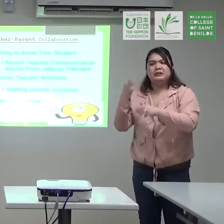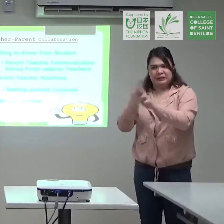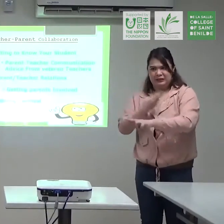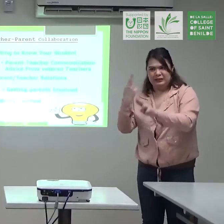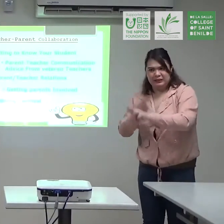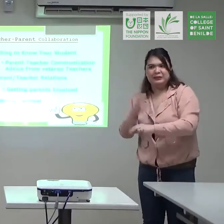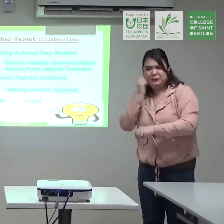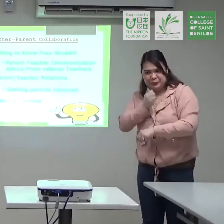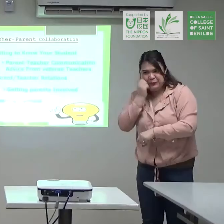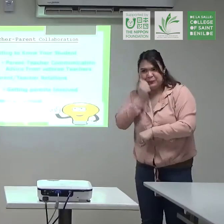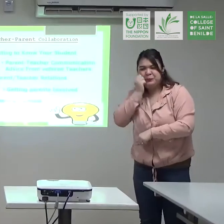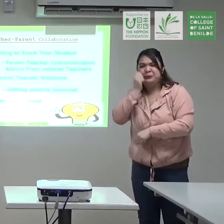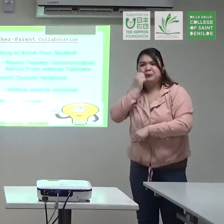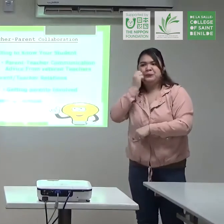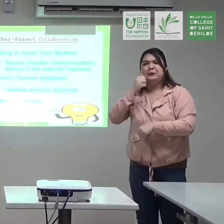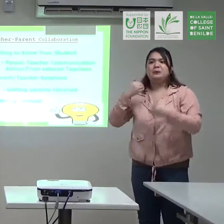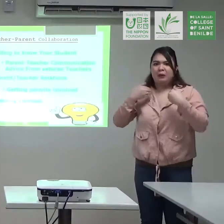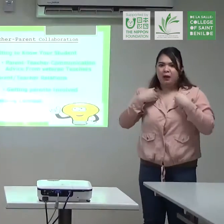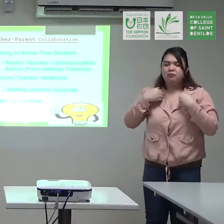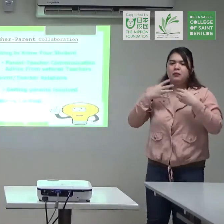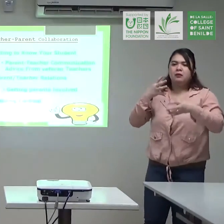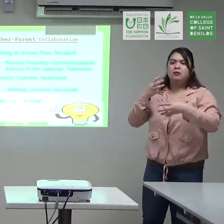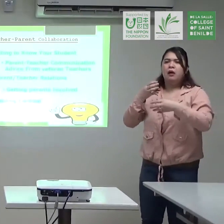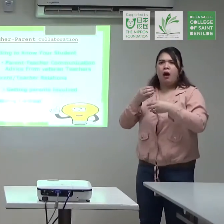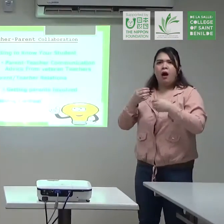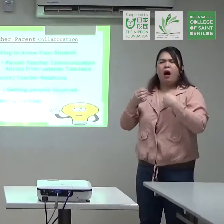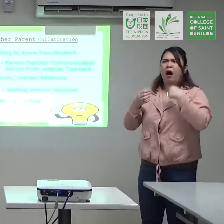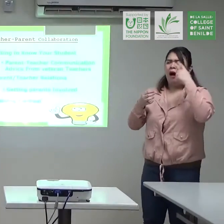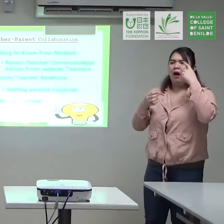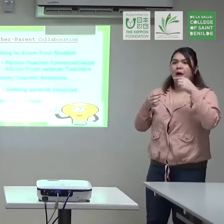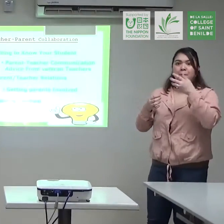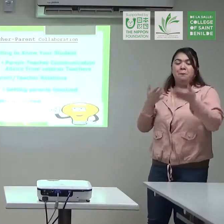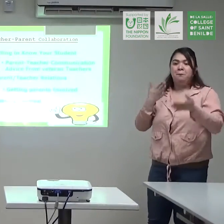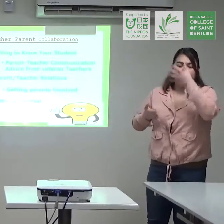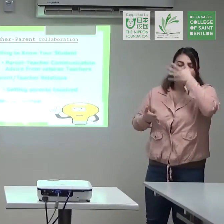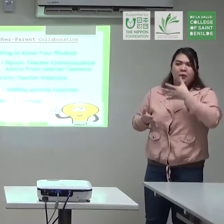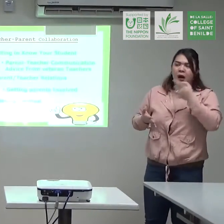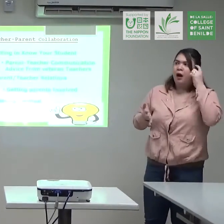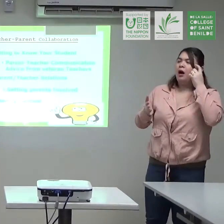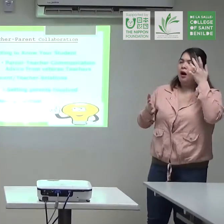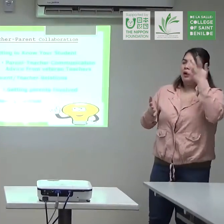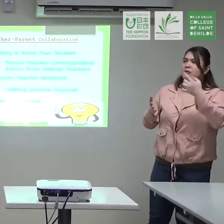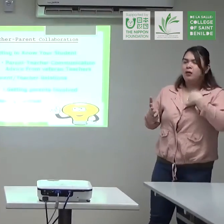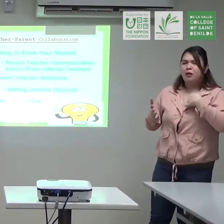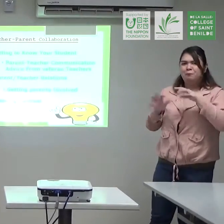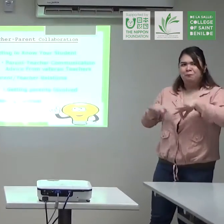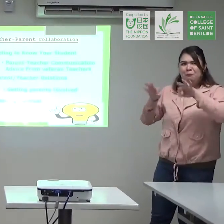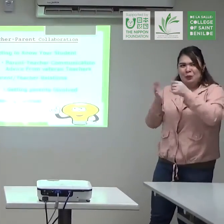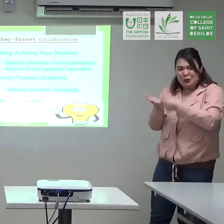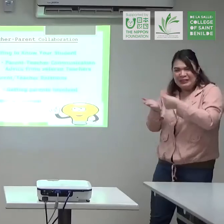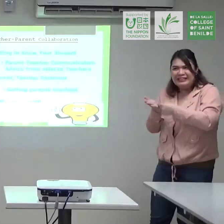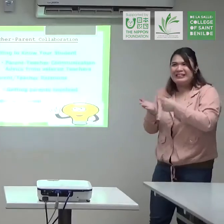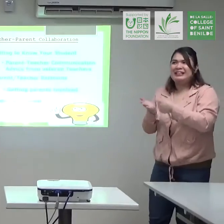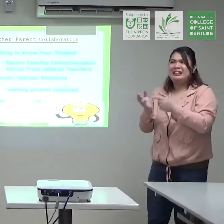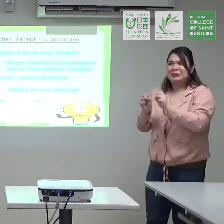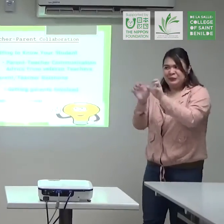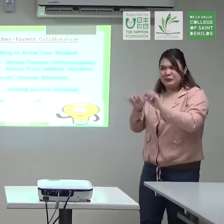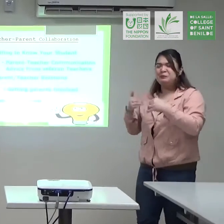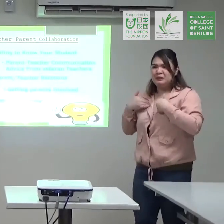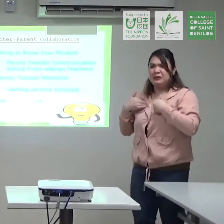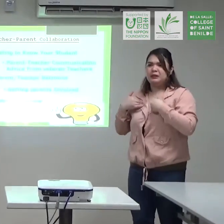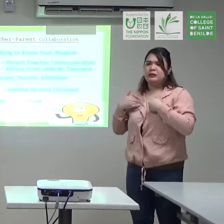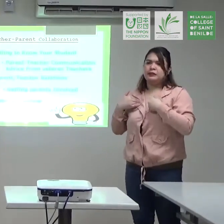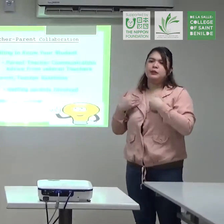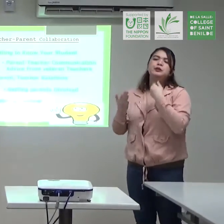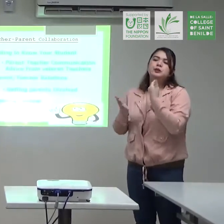will put value in reading. Ako, I always give the emphasis on reading because it's a